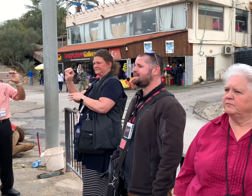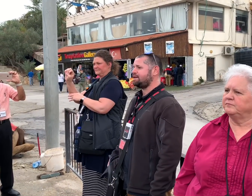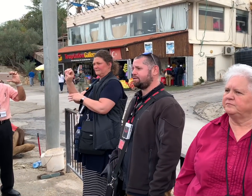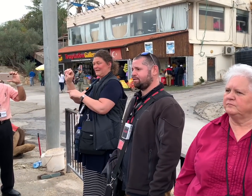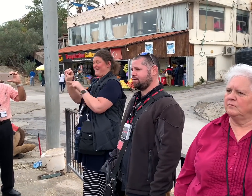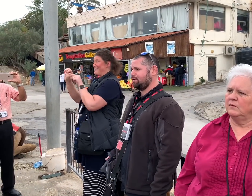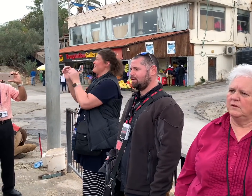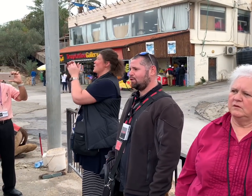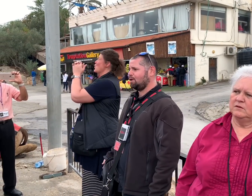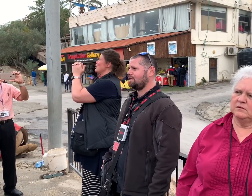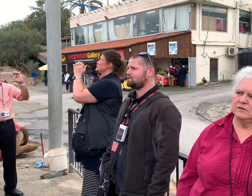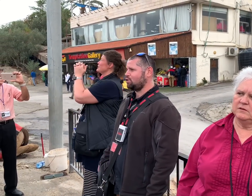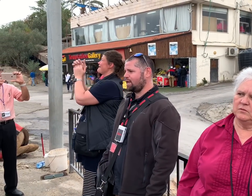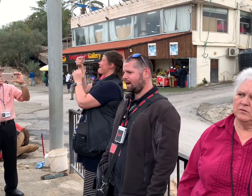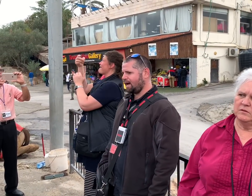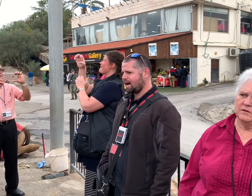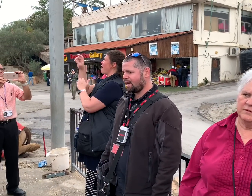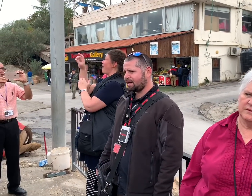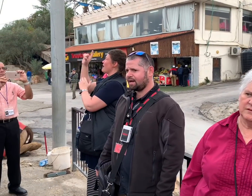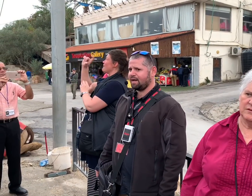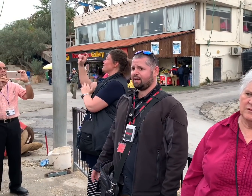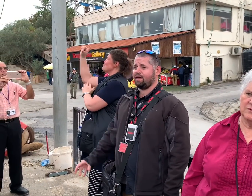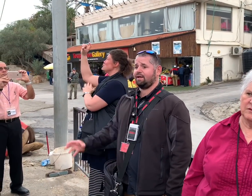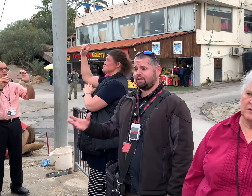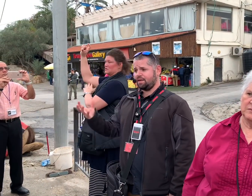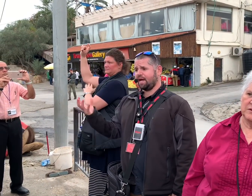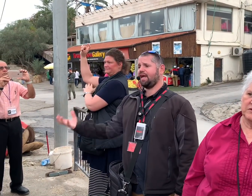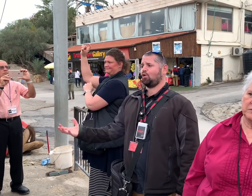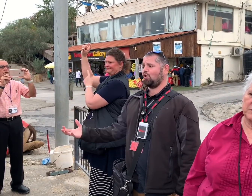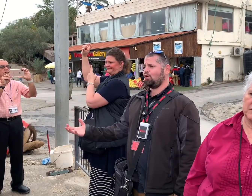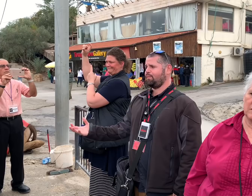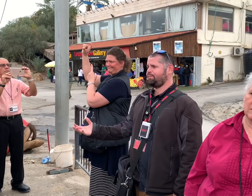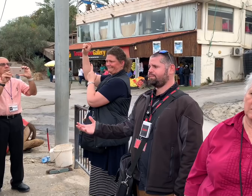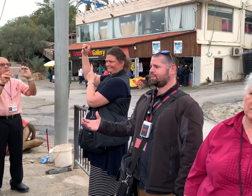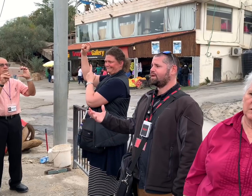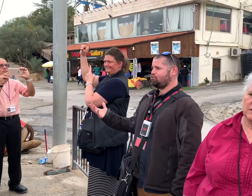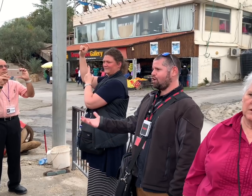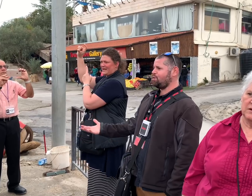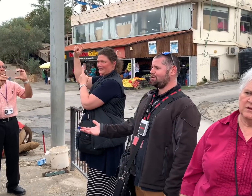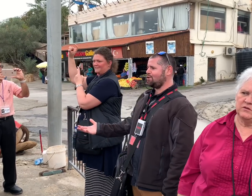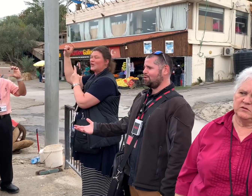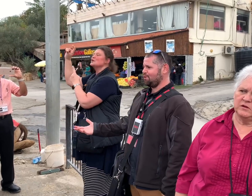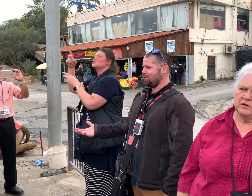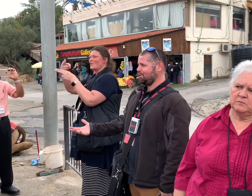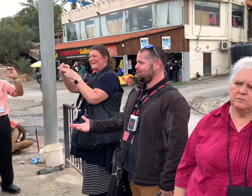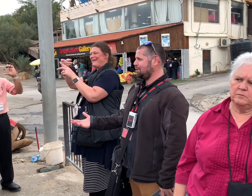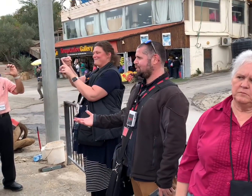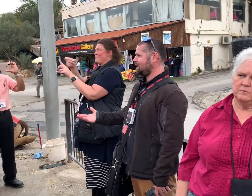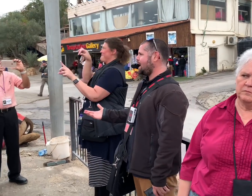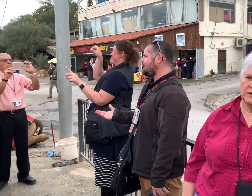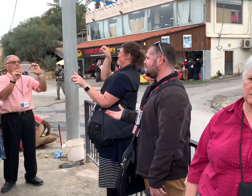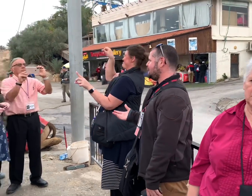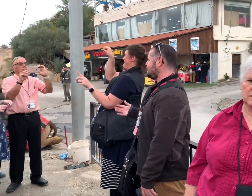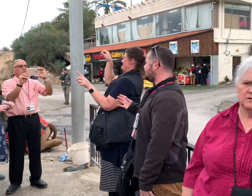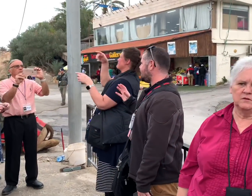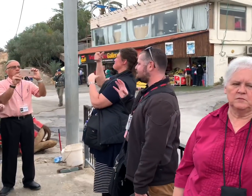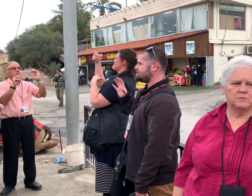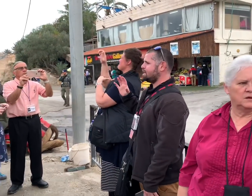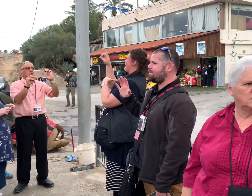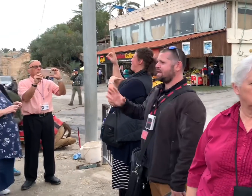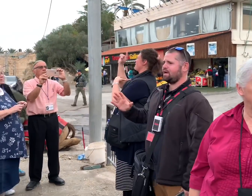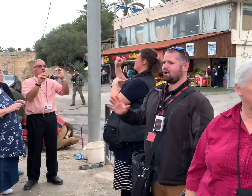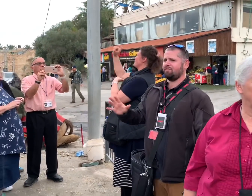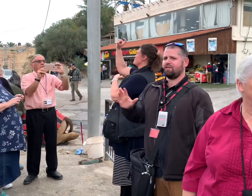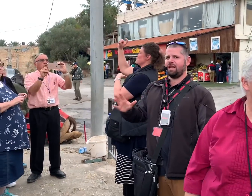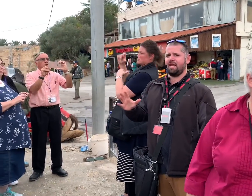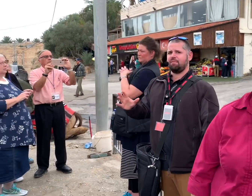named Sin. Okay, so Yareach, Jericho, Jericho. Okay? That's